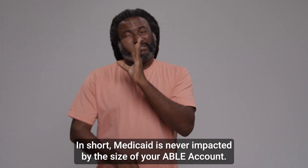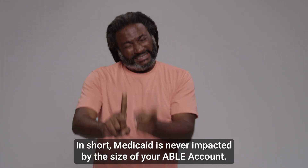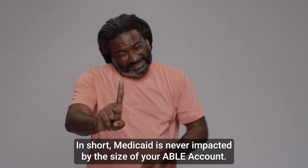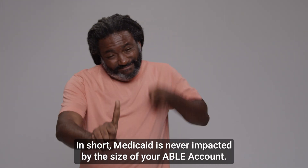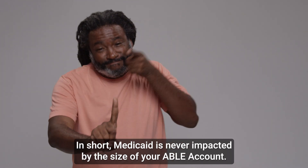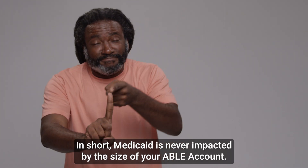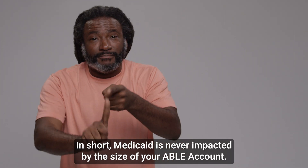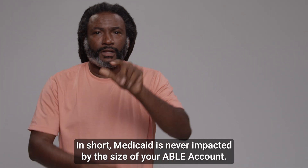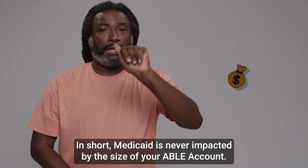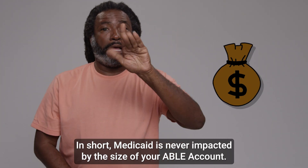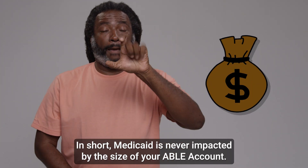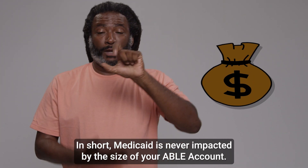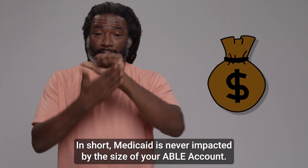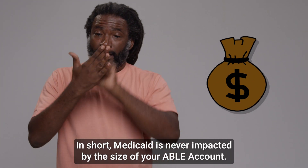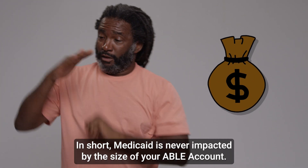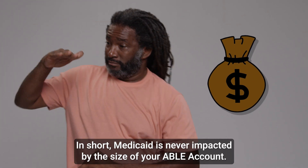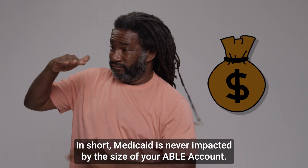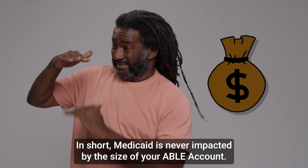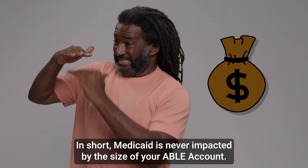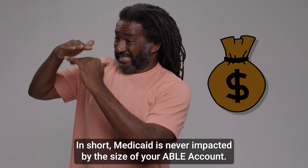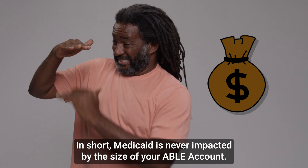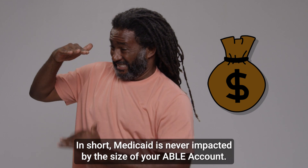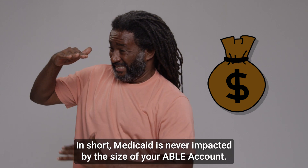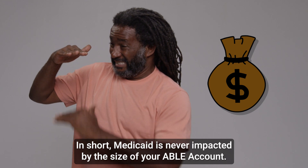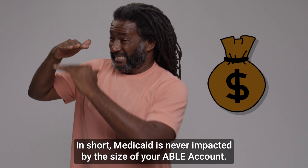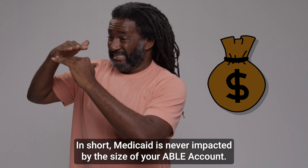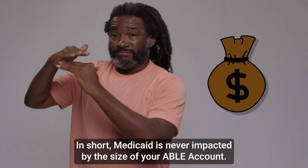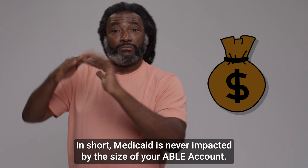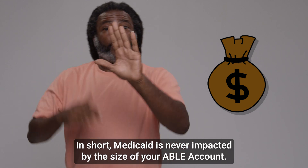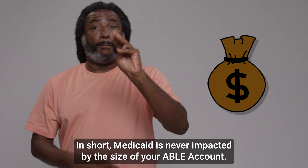In short, Medicaid is never impacted by the size of your ABLE account.